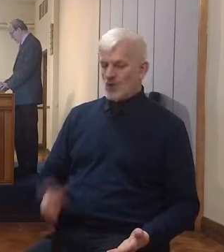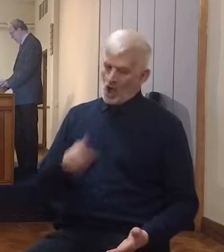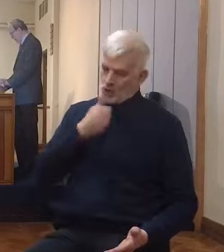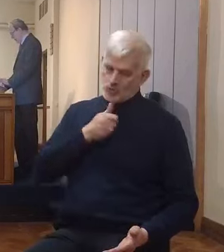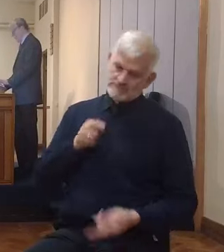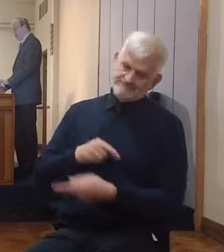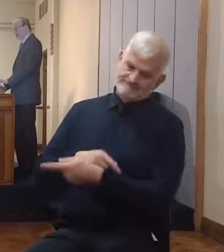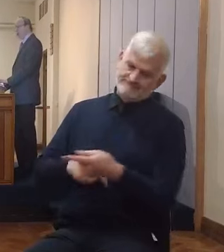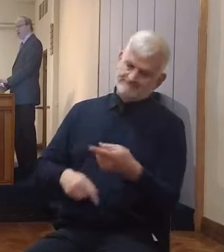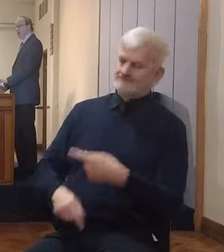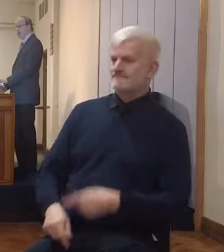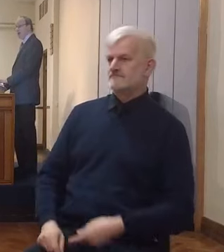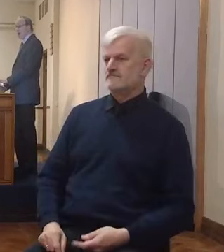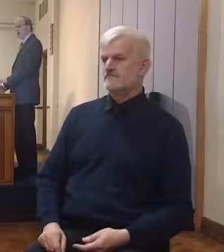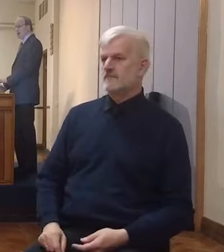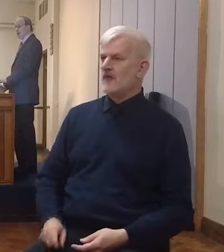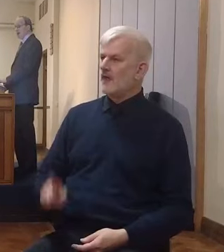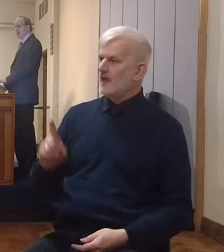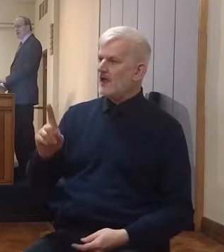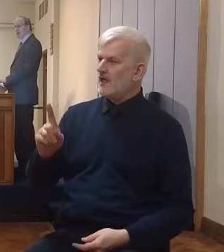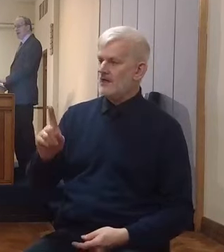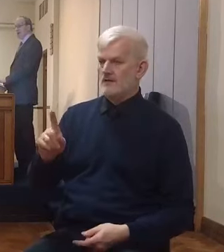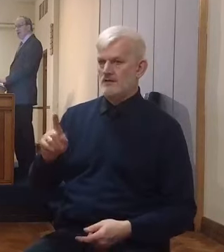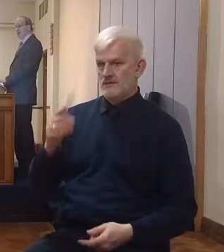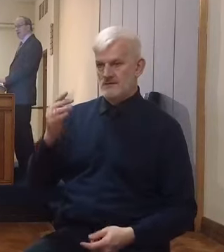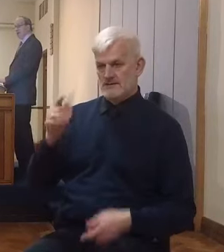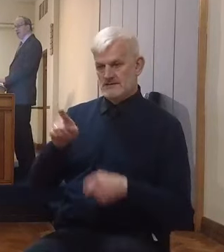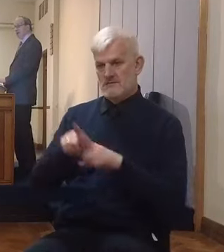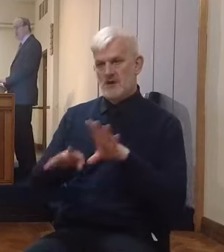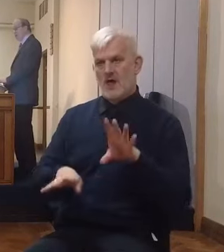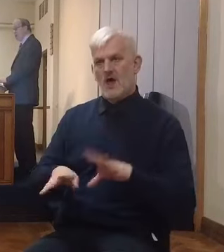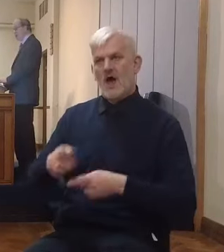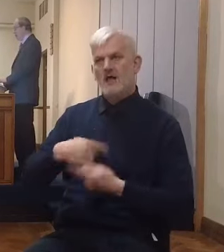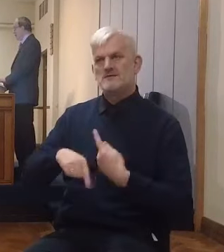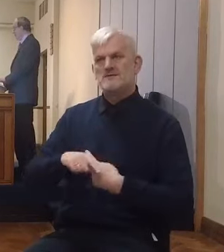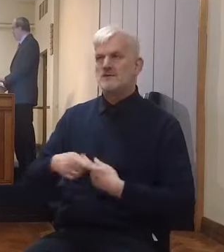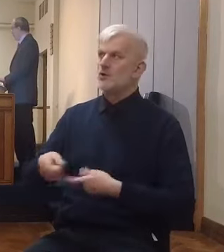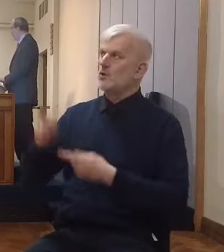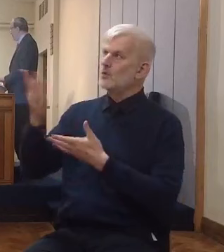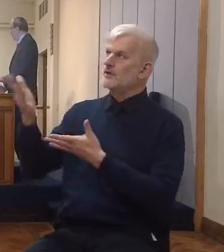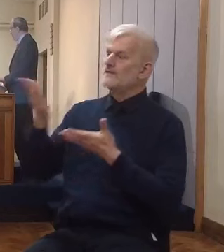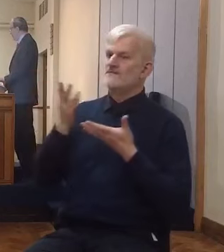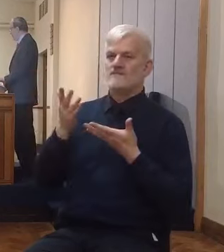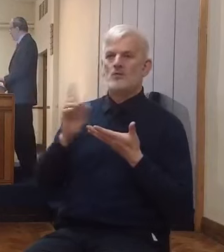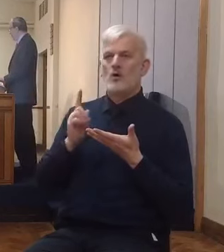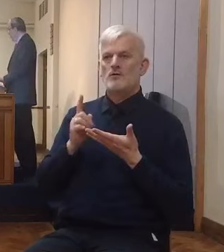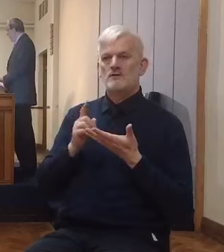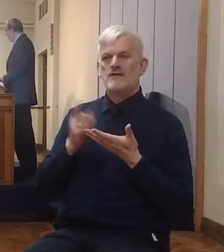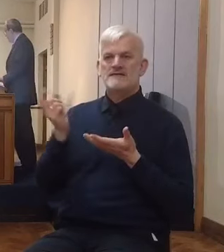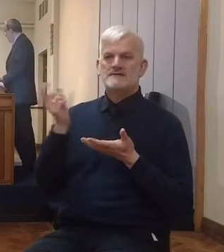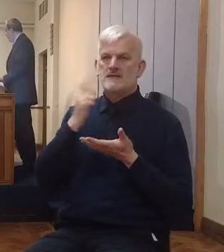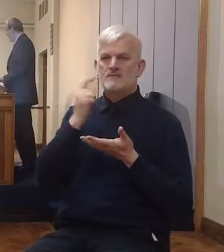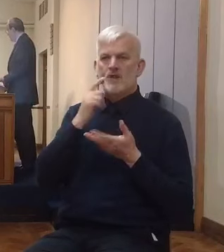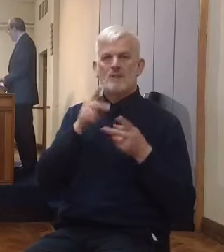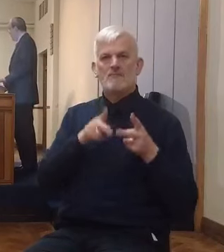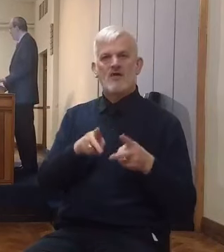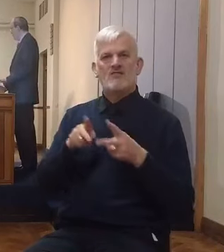you. And it's so with us. God has given us simple methods. The